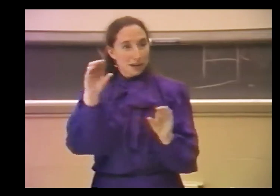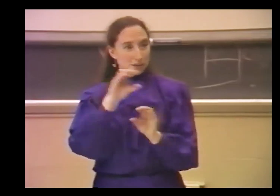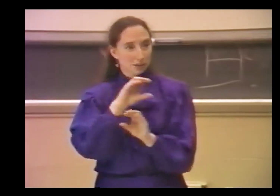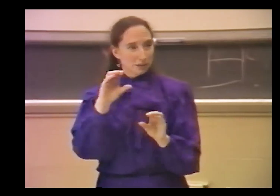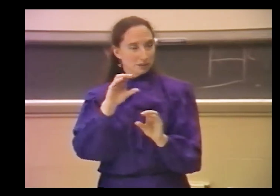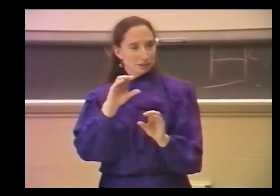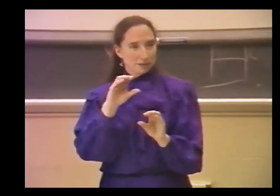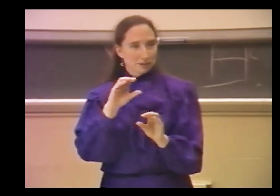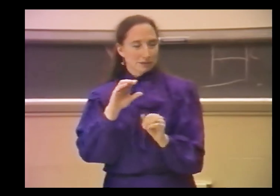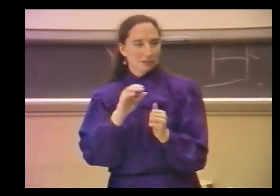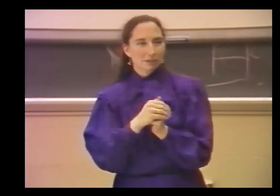auto-segmental